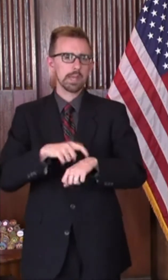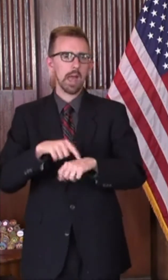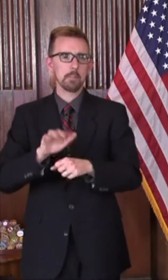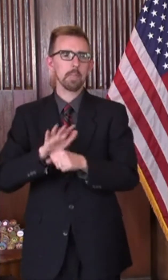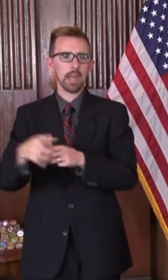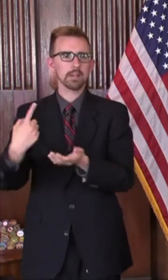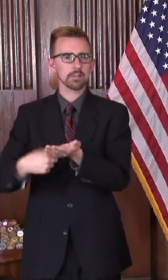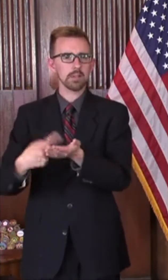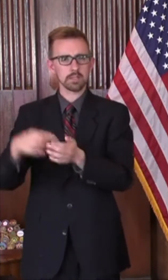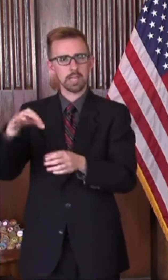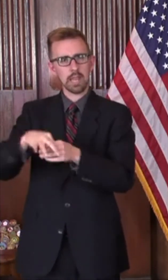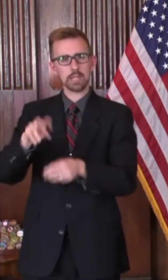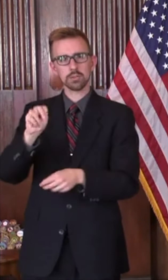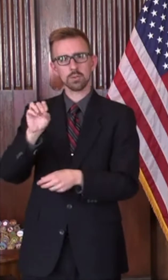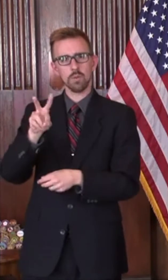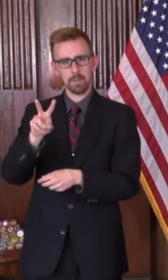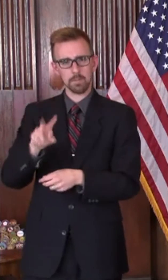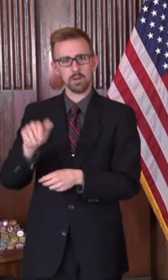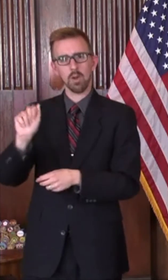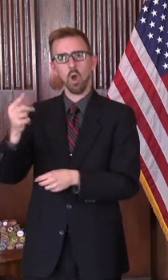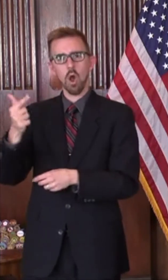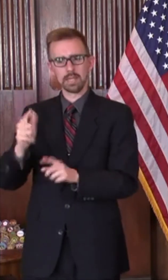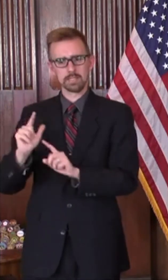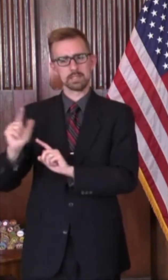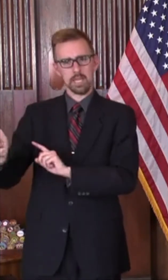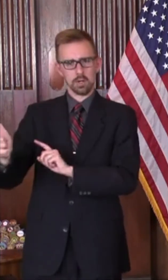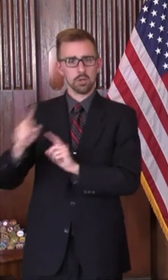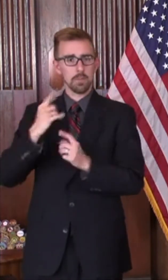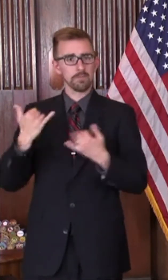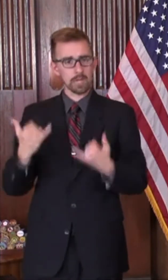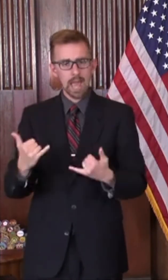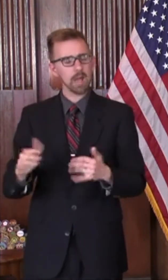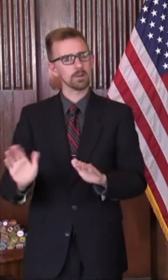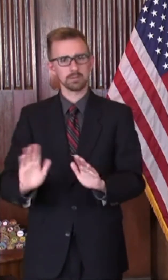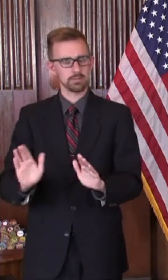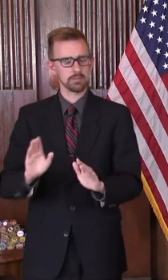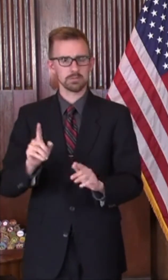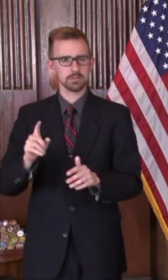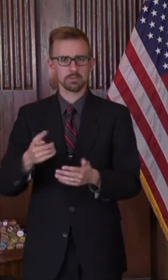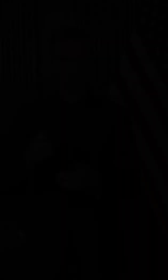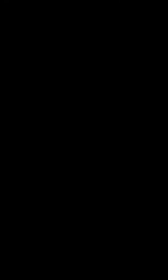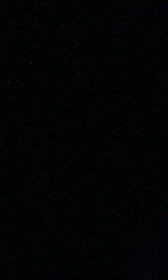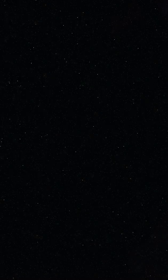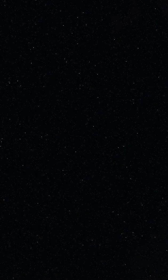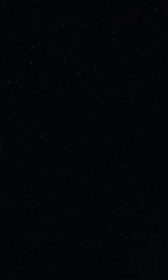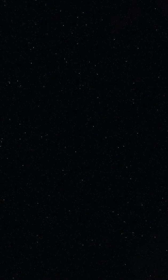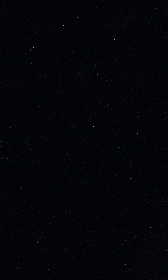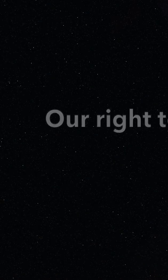elections in November and August, but now's not the time for that. There'll be time for that.